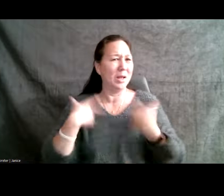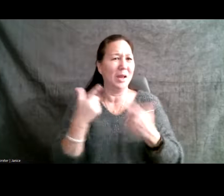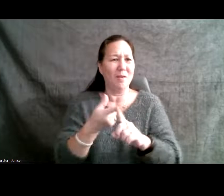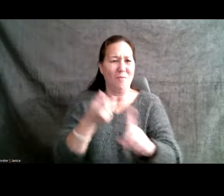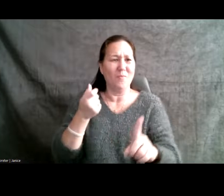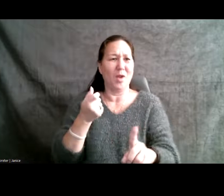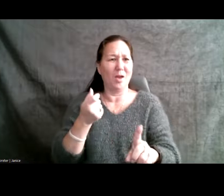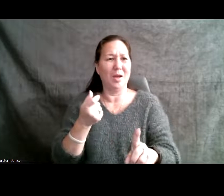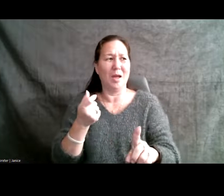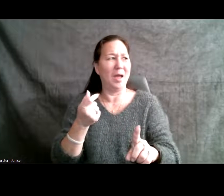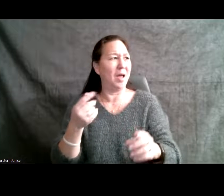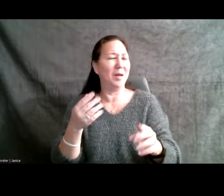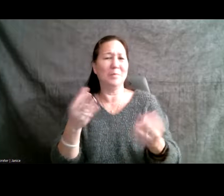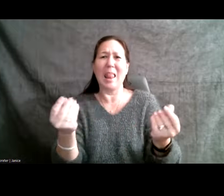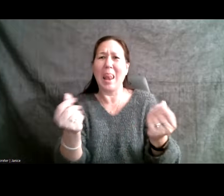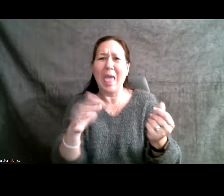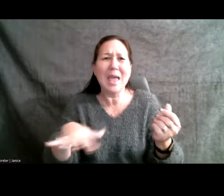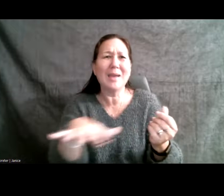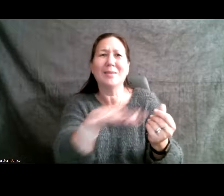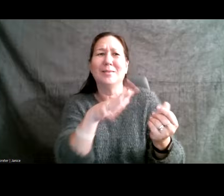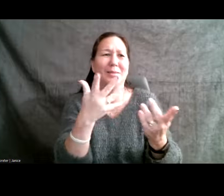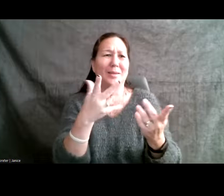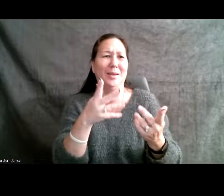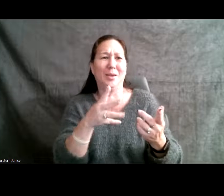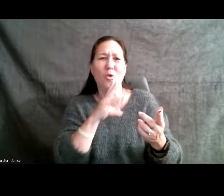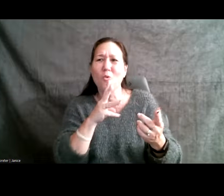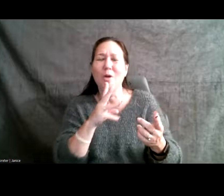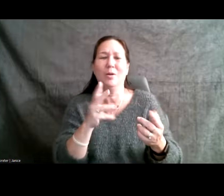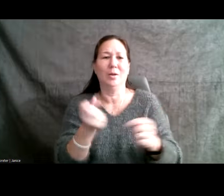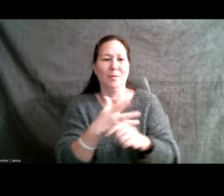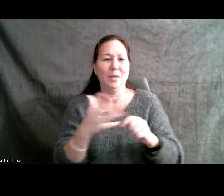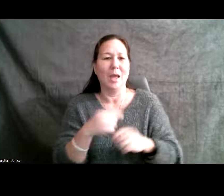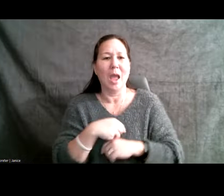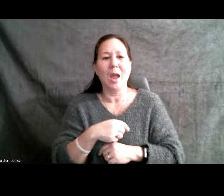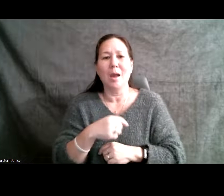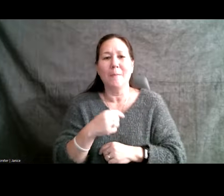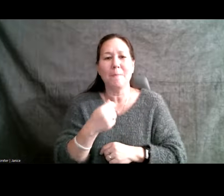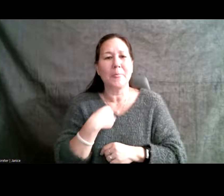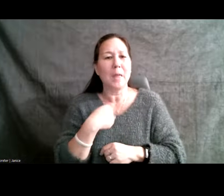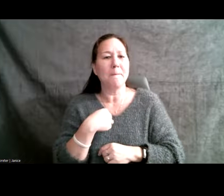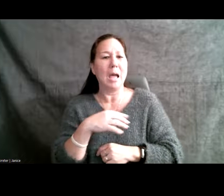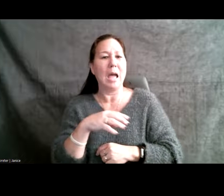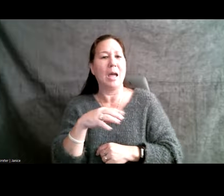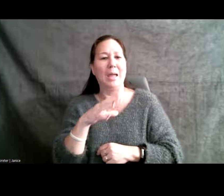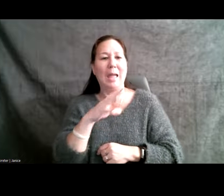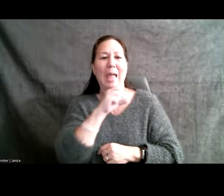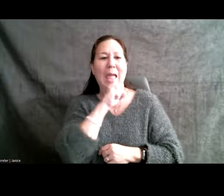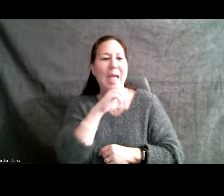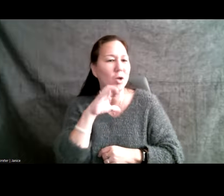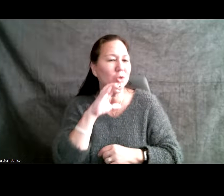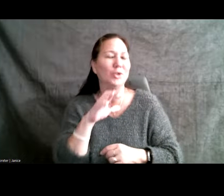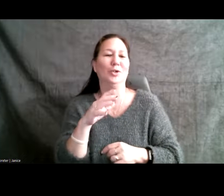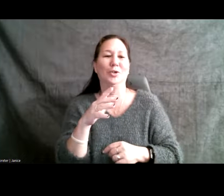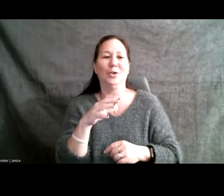Aunt Verna, who was an elder of the Herring Pond tribe, born in 1905, who I always talk about, she would call it living off the fat of the